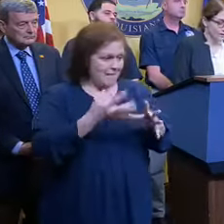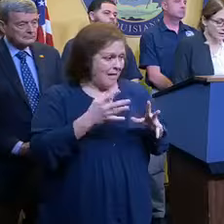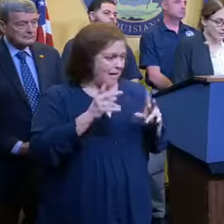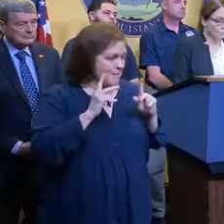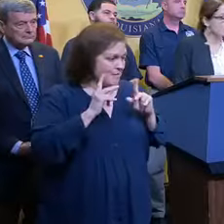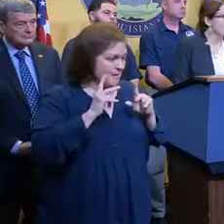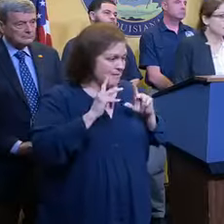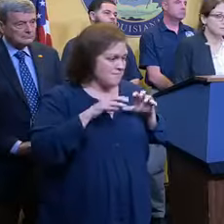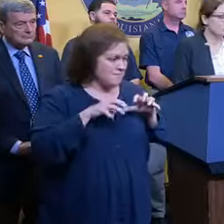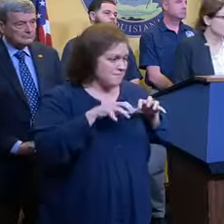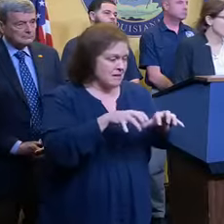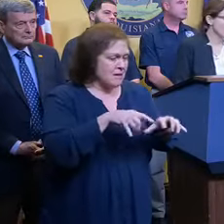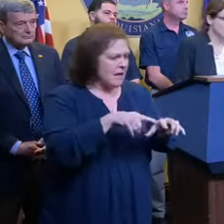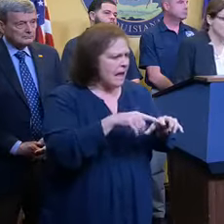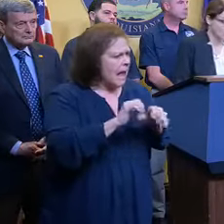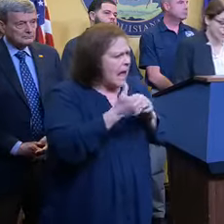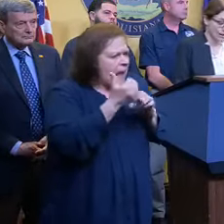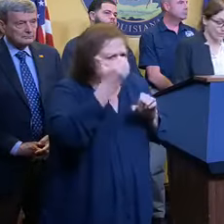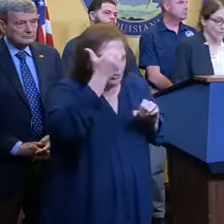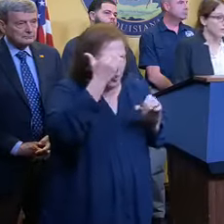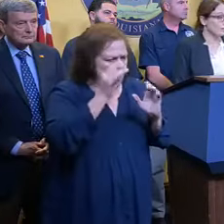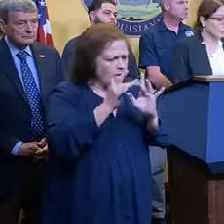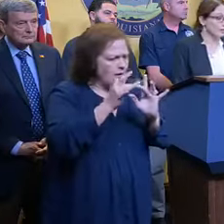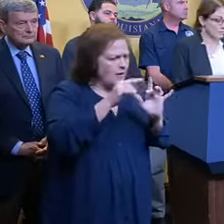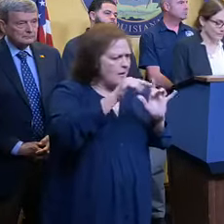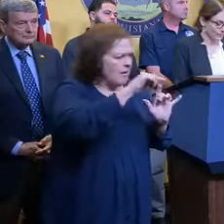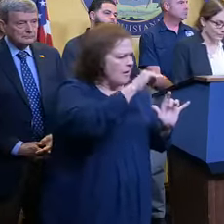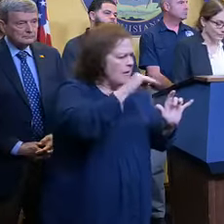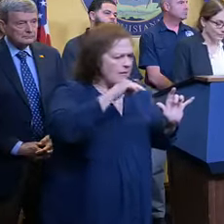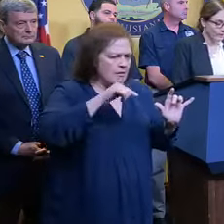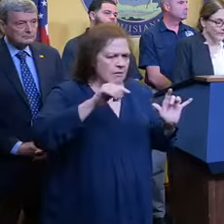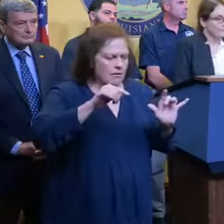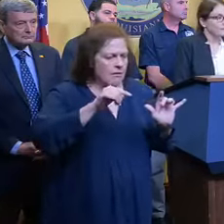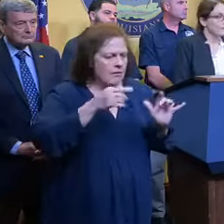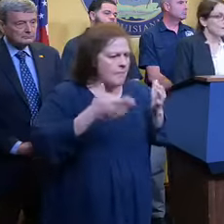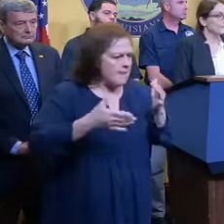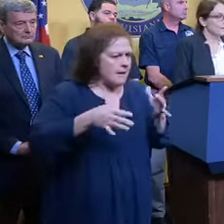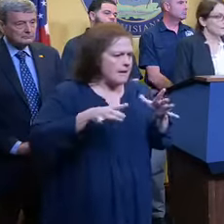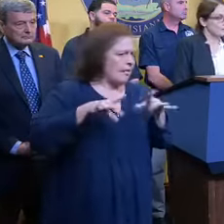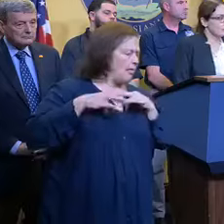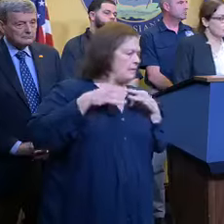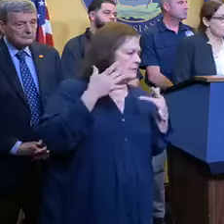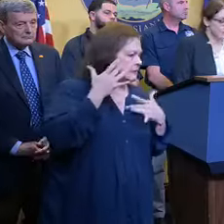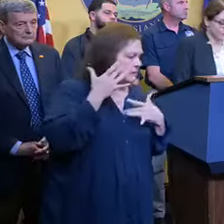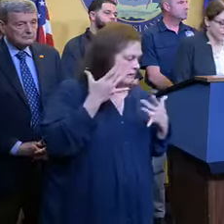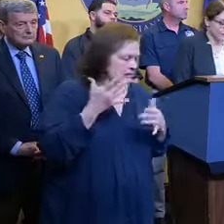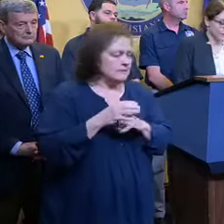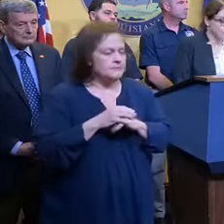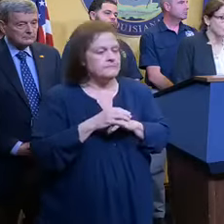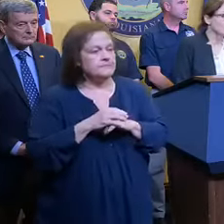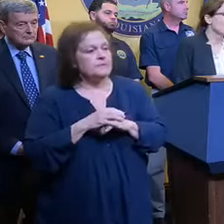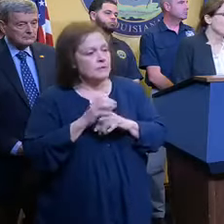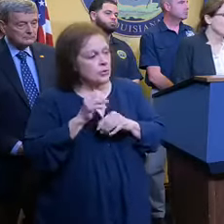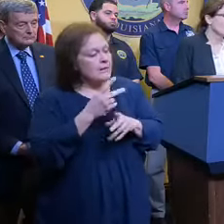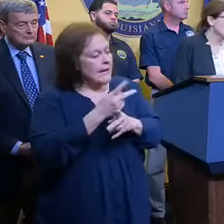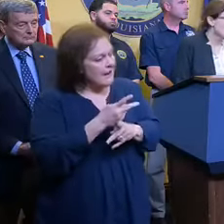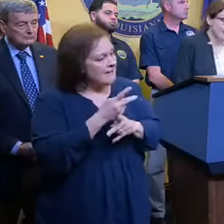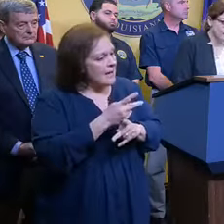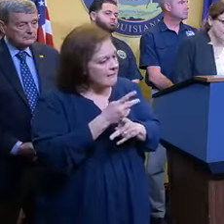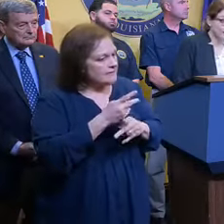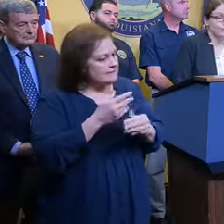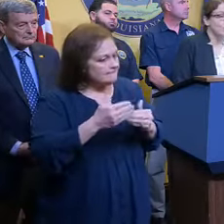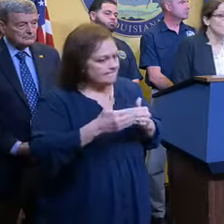to find out who that individual stood next to at a parade, for example. Bottom line is that social distancing measures are